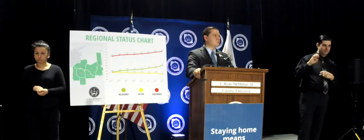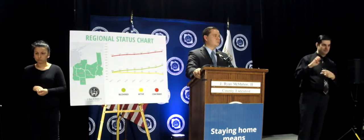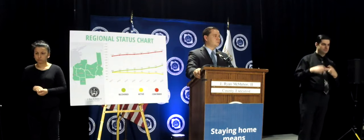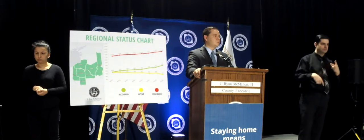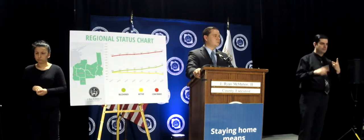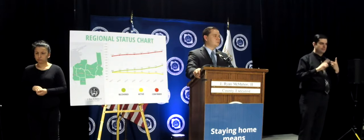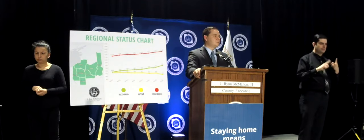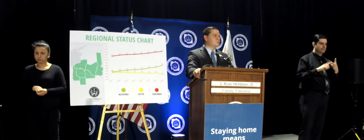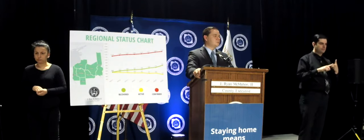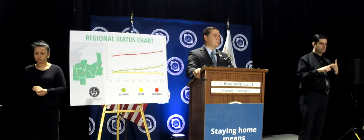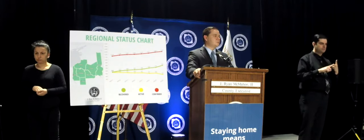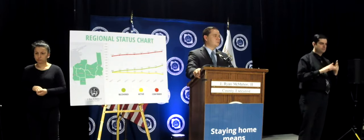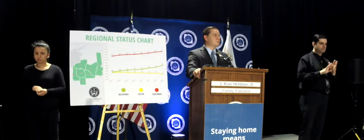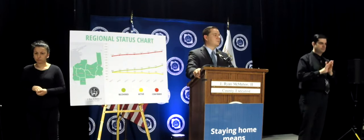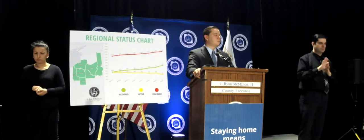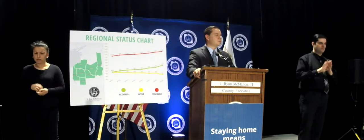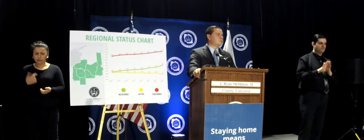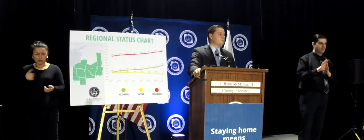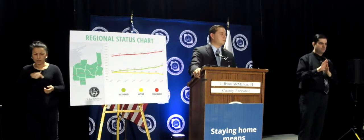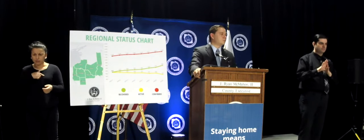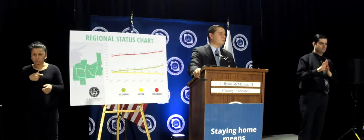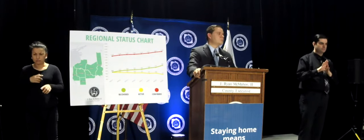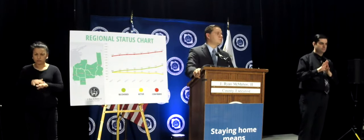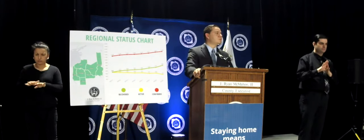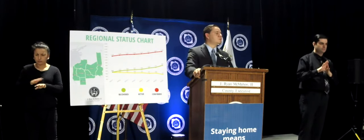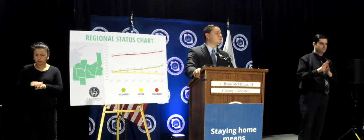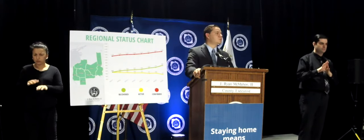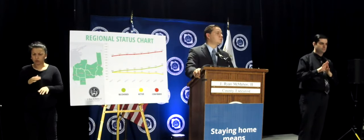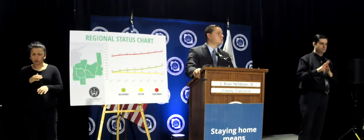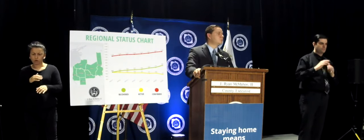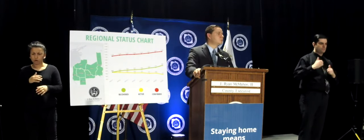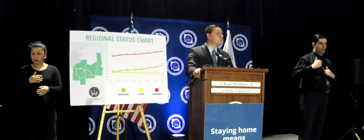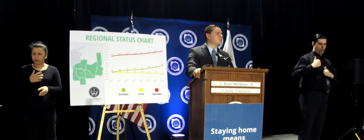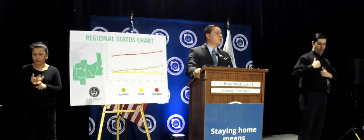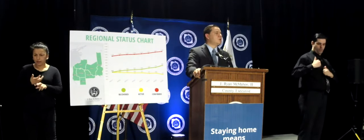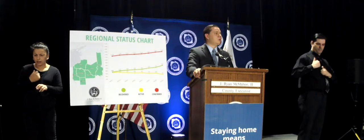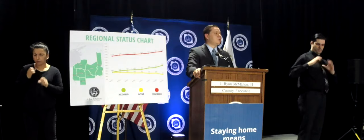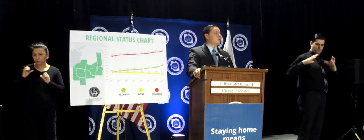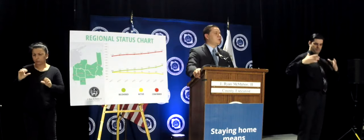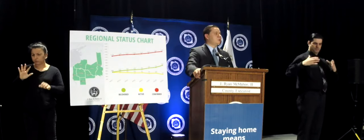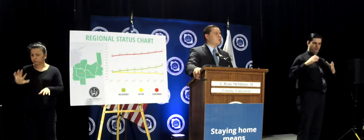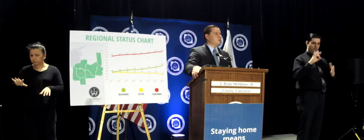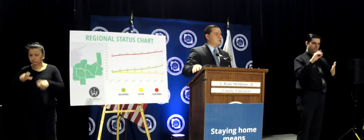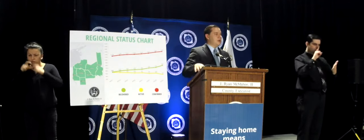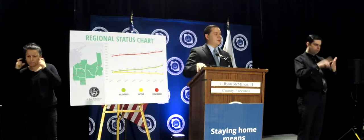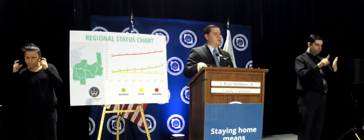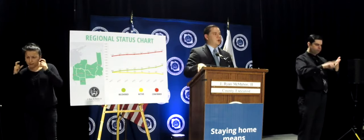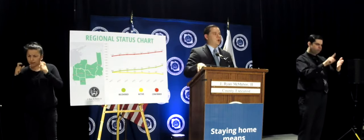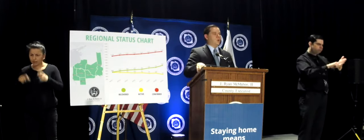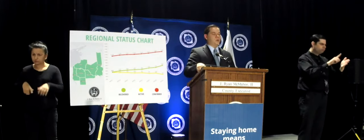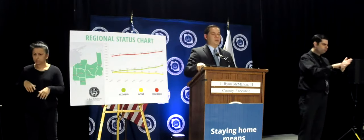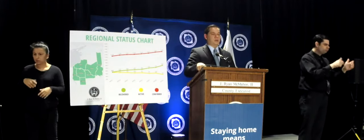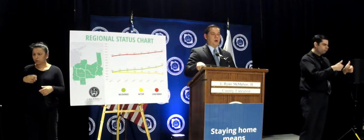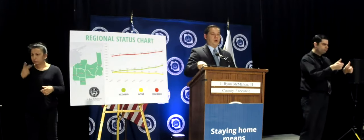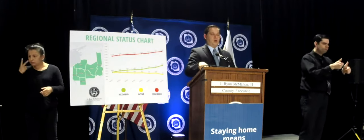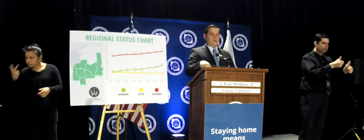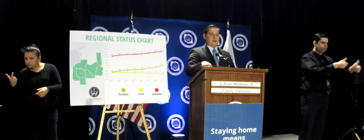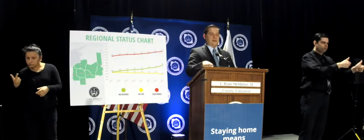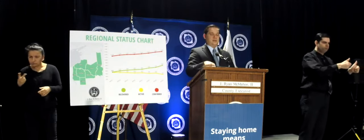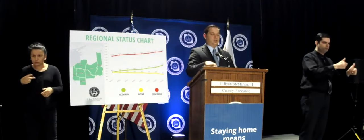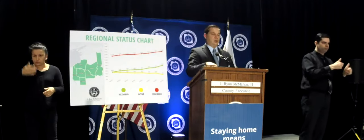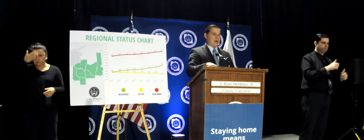this army of investigators or tracers. Can you give us an update on how those are coming? Yeah, so